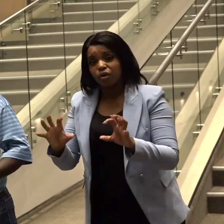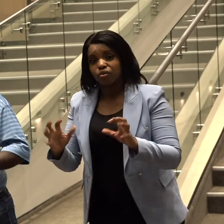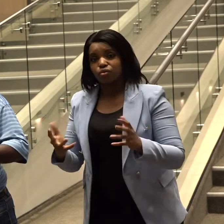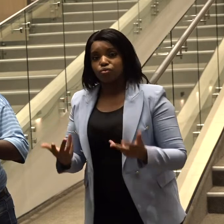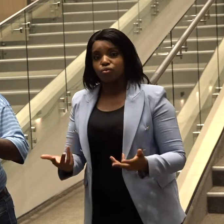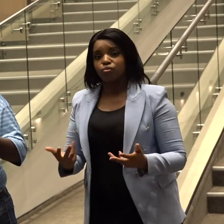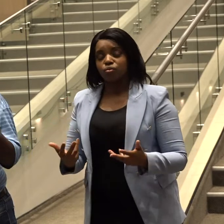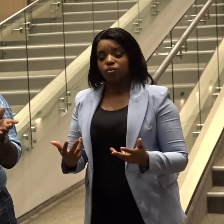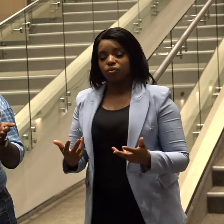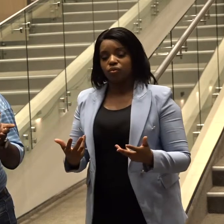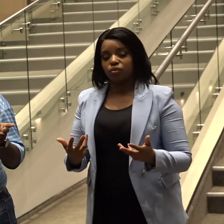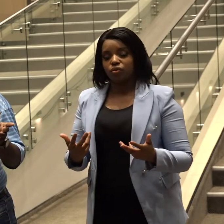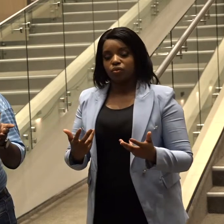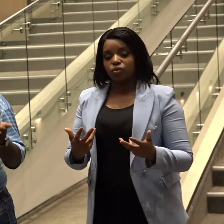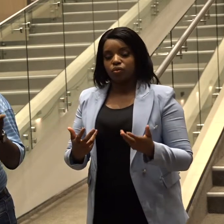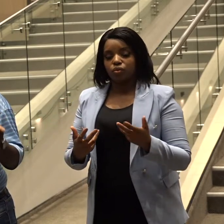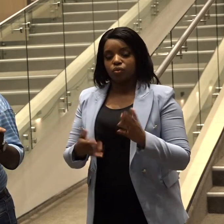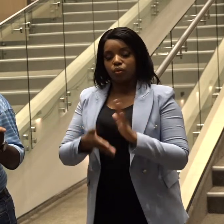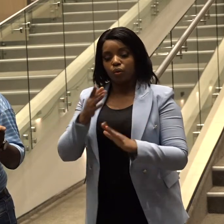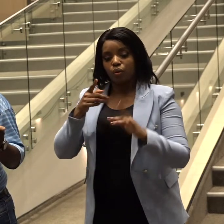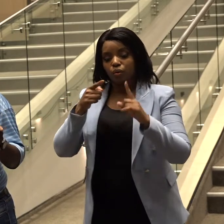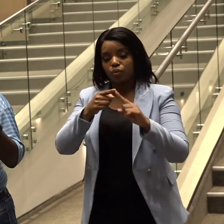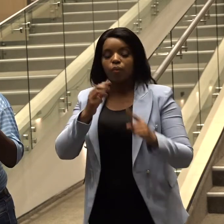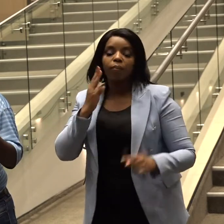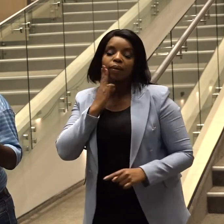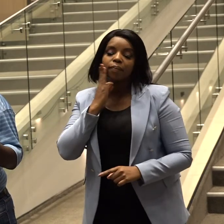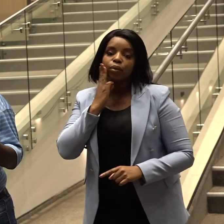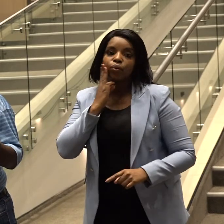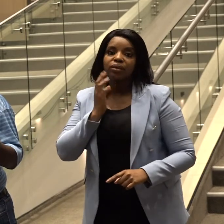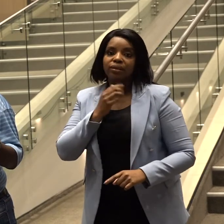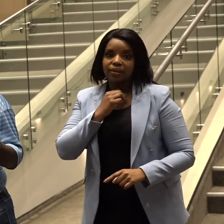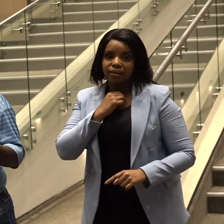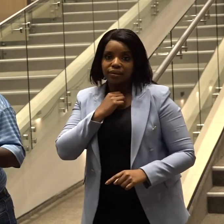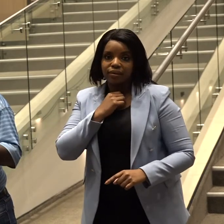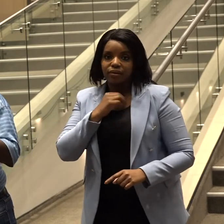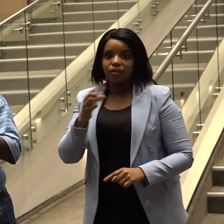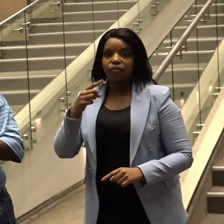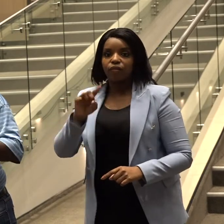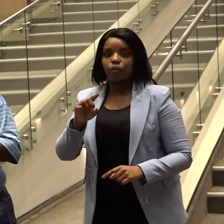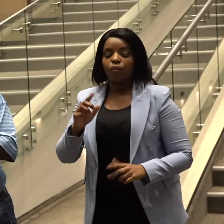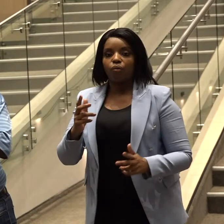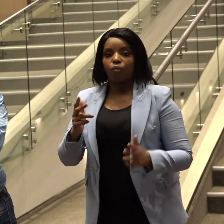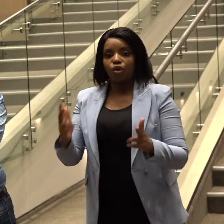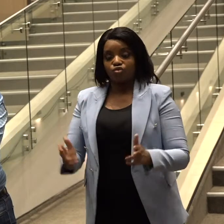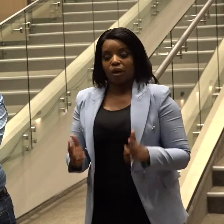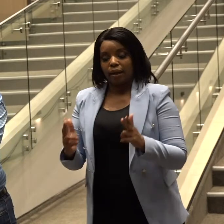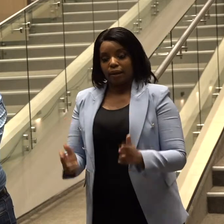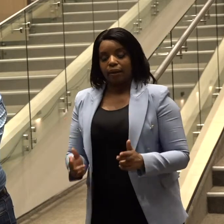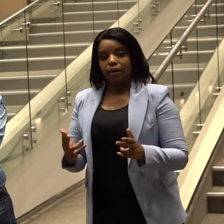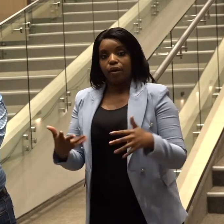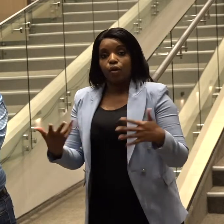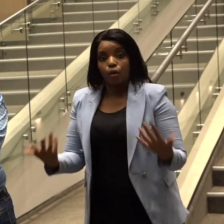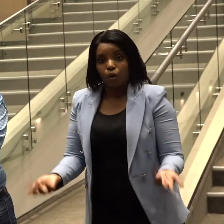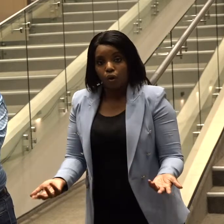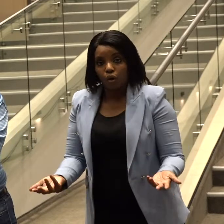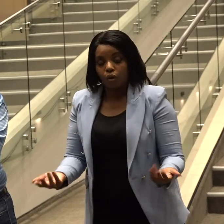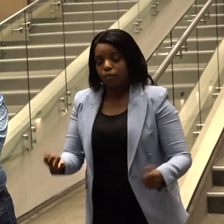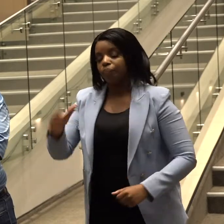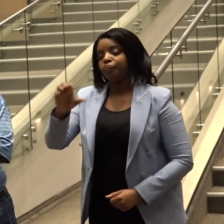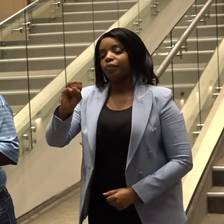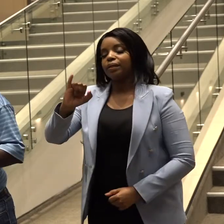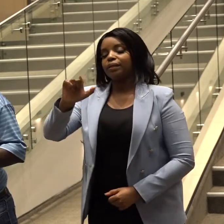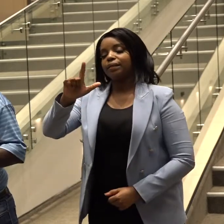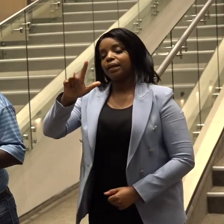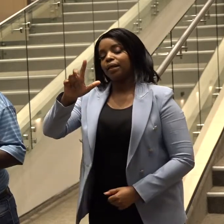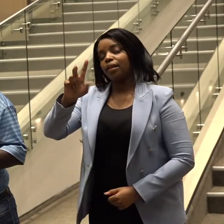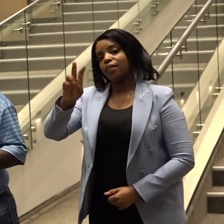drive to mamelodi then everyone station to in order to put the train or to Silverton in order to put the